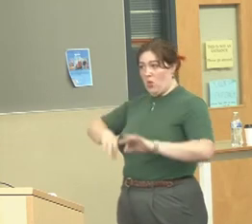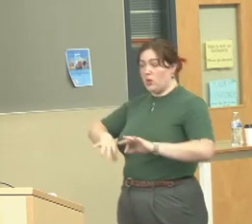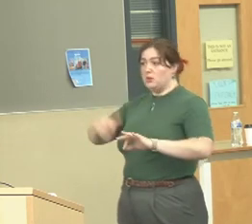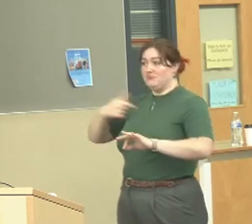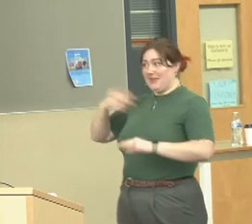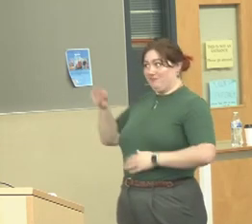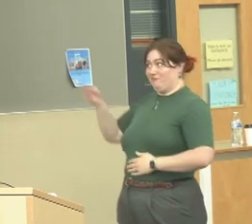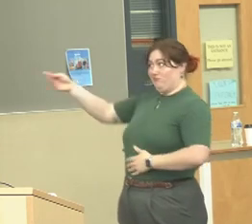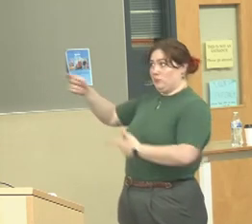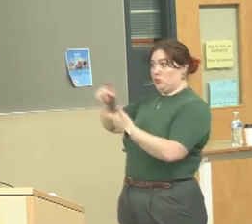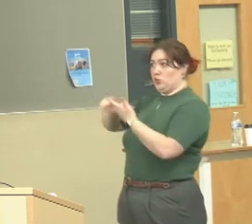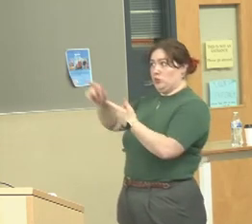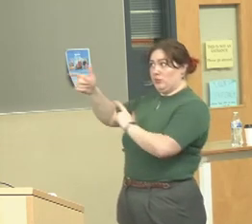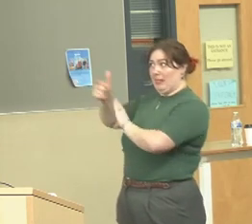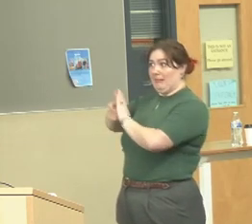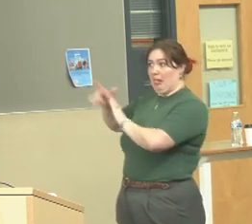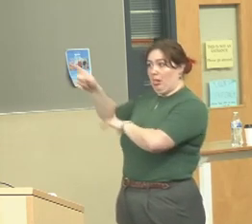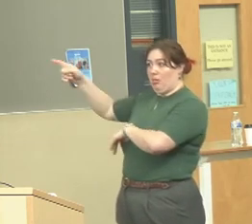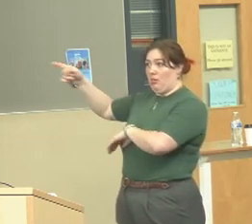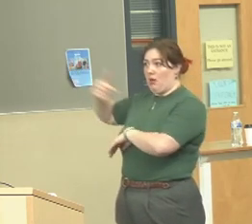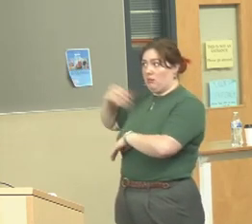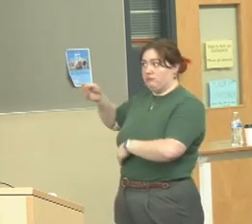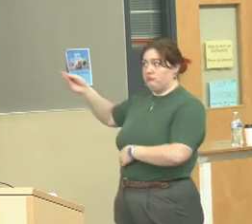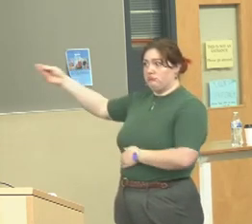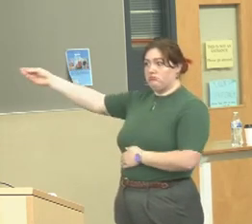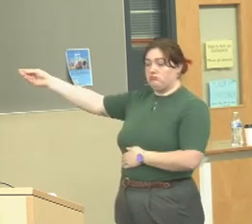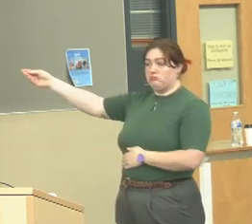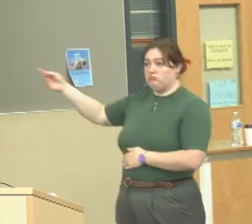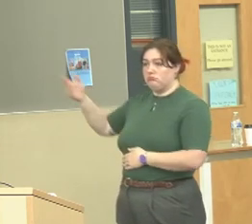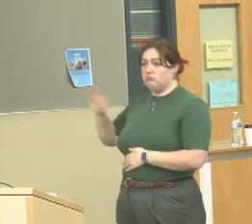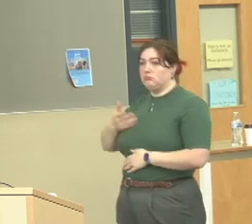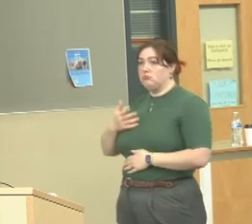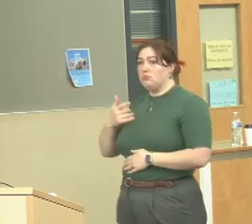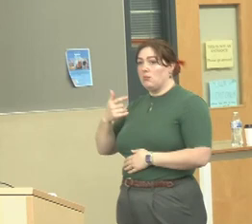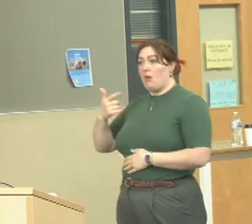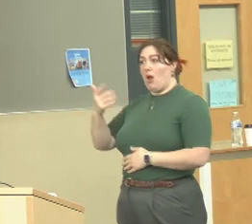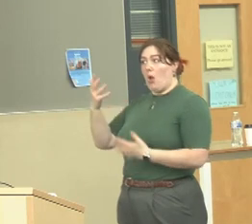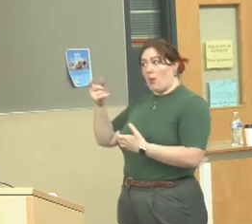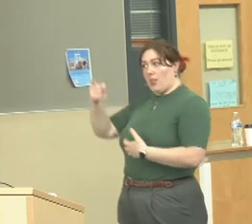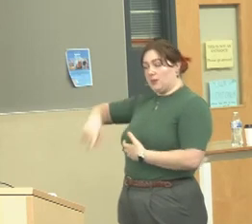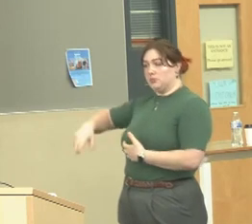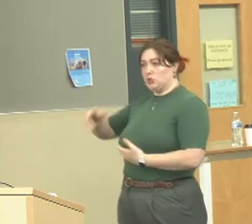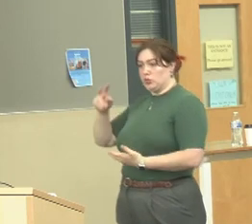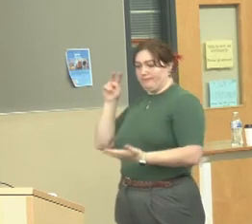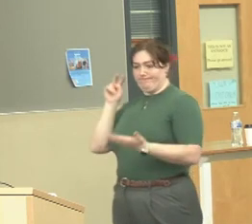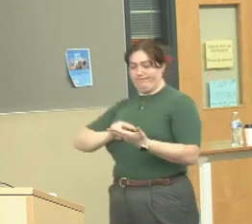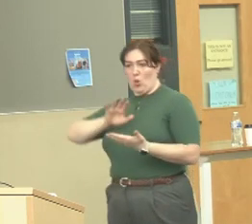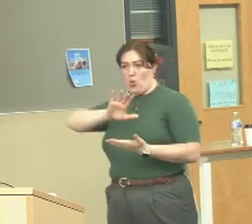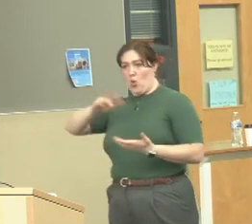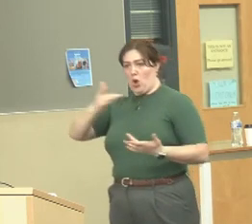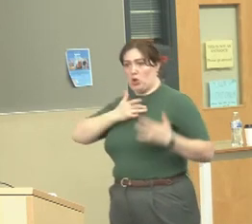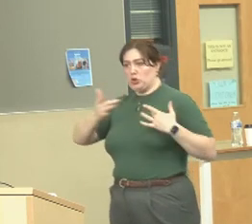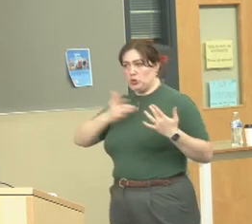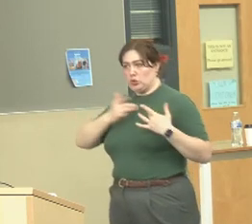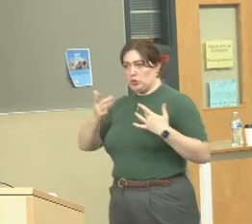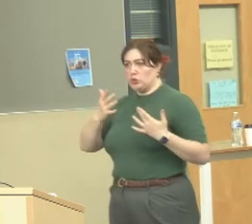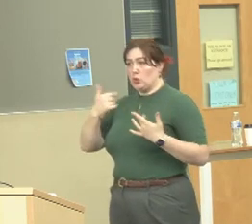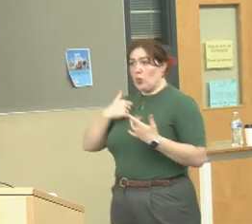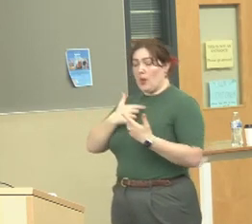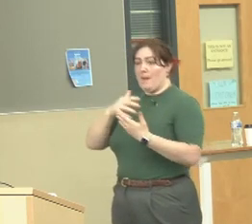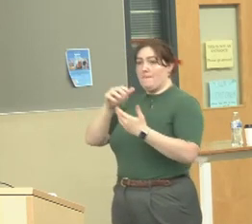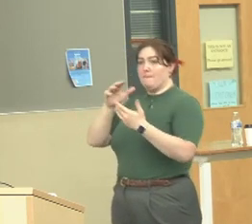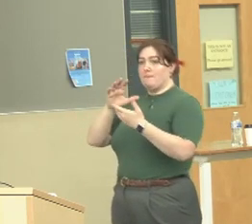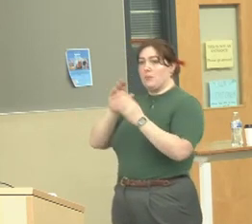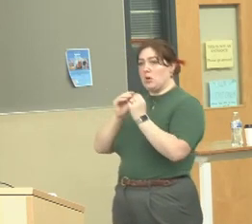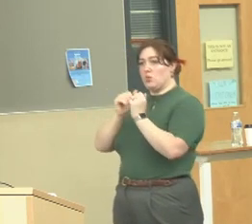to the legislature and having them hear what the folks are saying, what the concerns are. We're meeting, I think, with the Seattle delegation